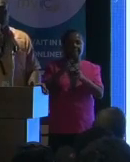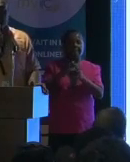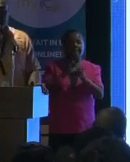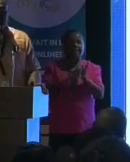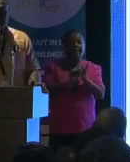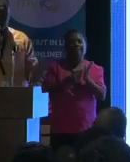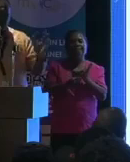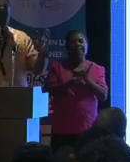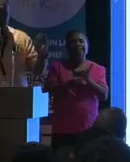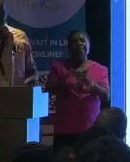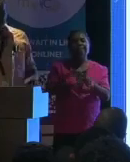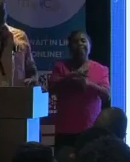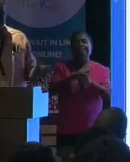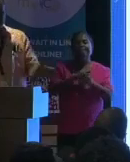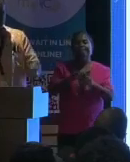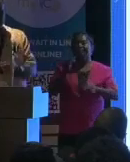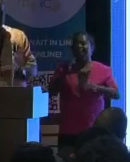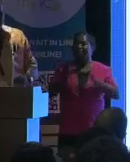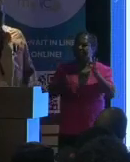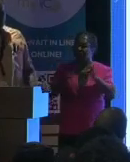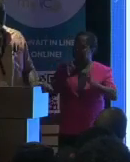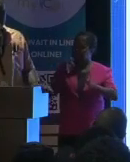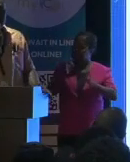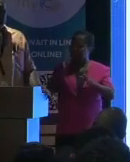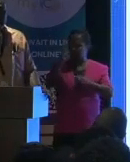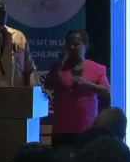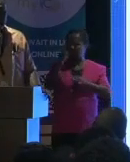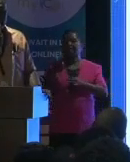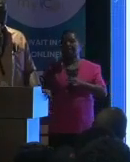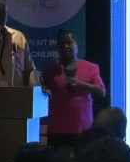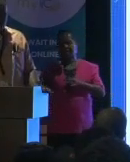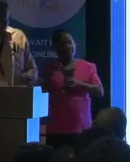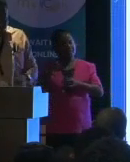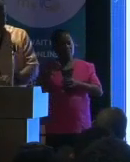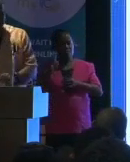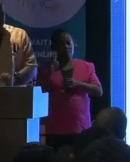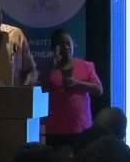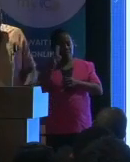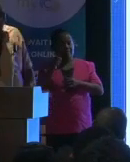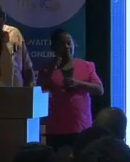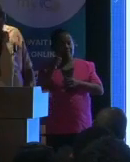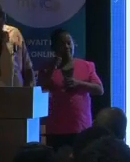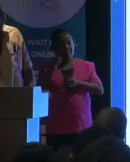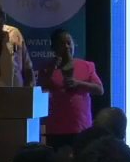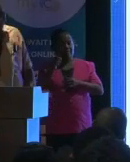They've made a choice to look after themselves, so they will not be dependent on you.